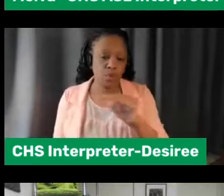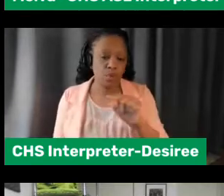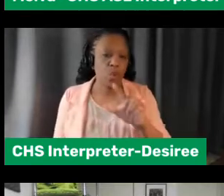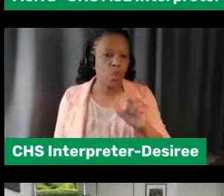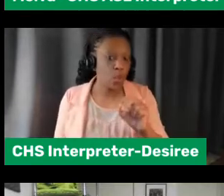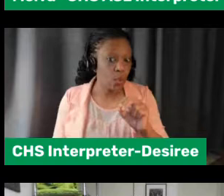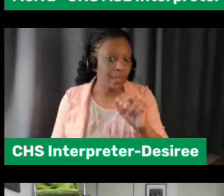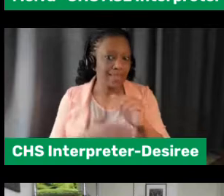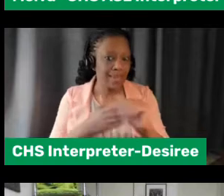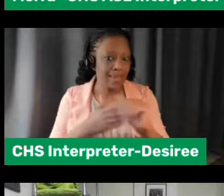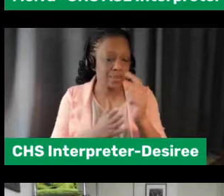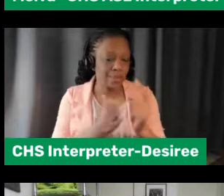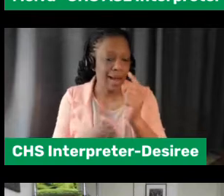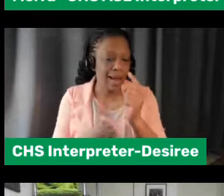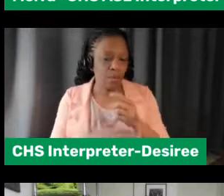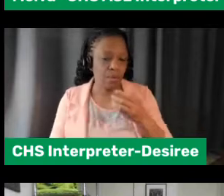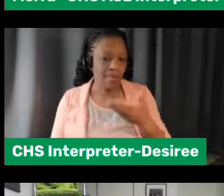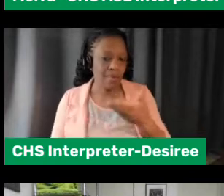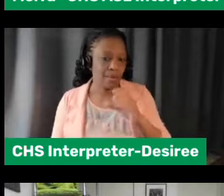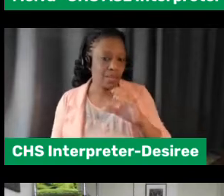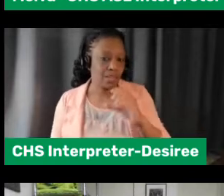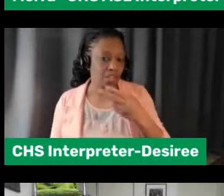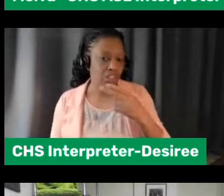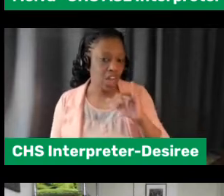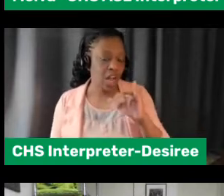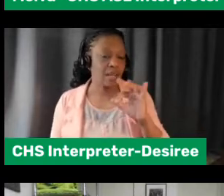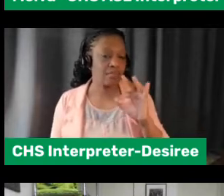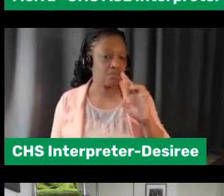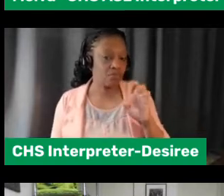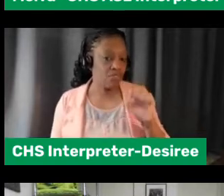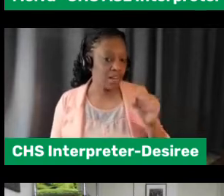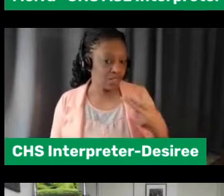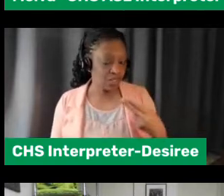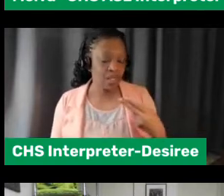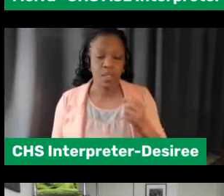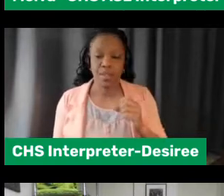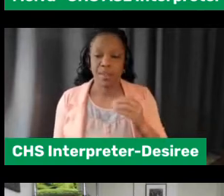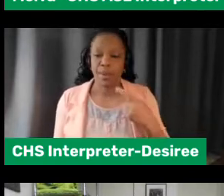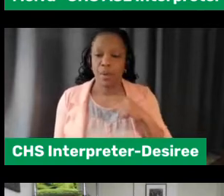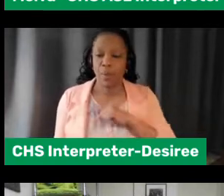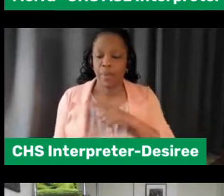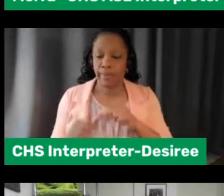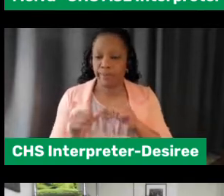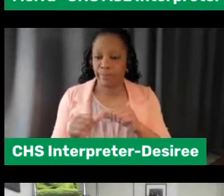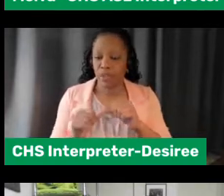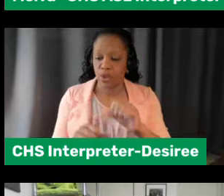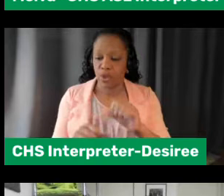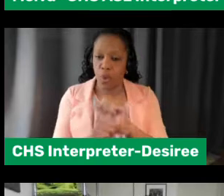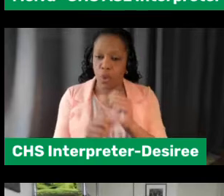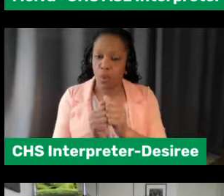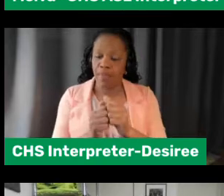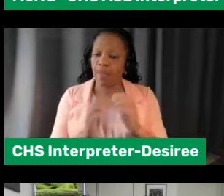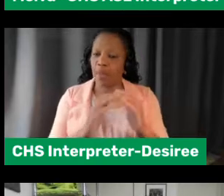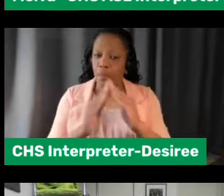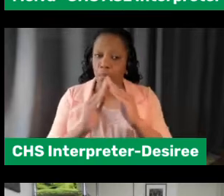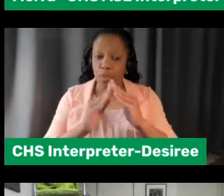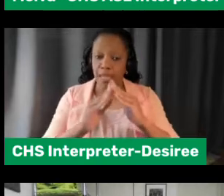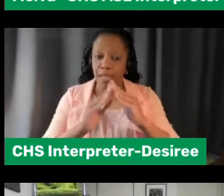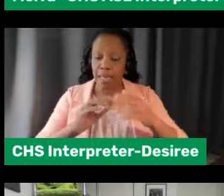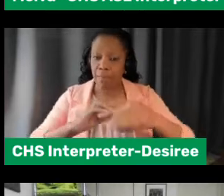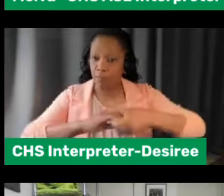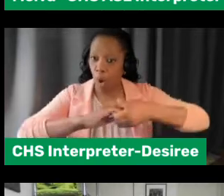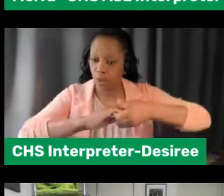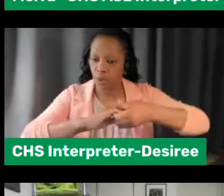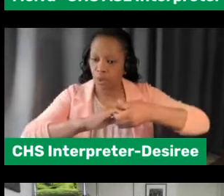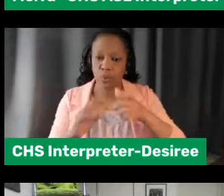and we're able to not only continue to work with some of these community partners who are still with Omicron and